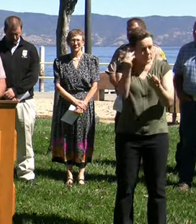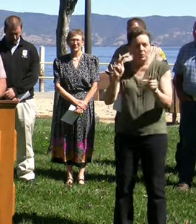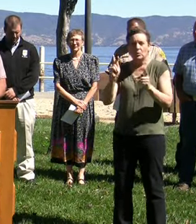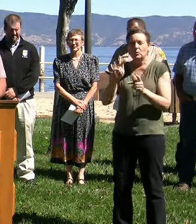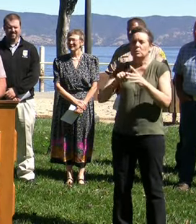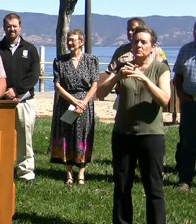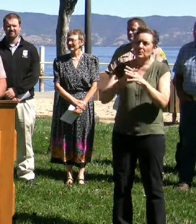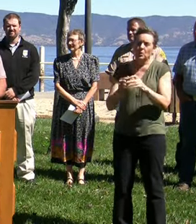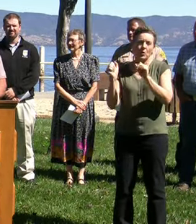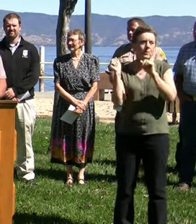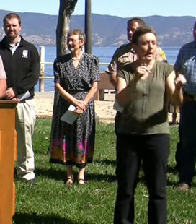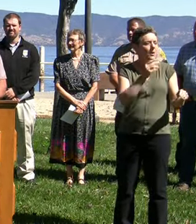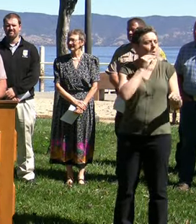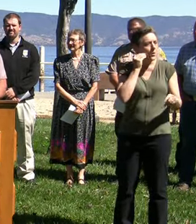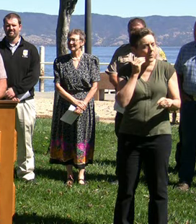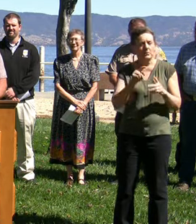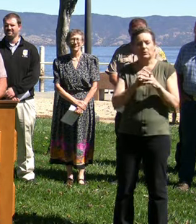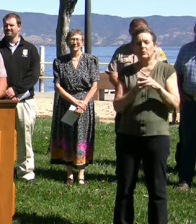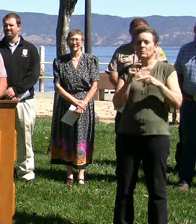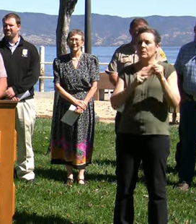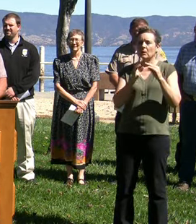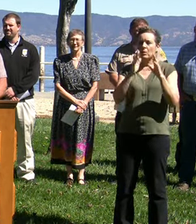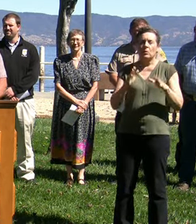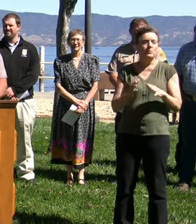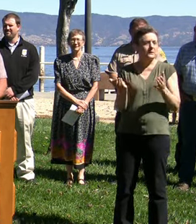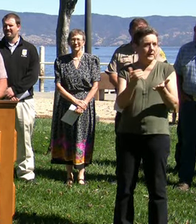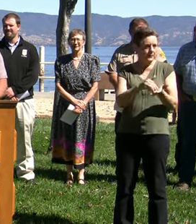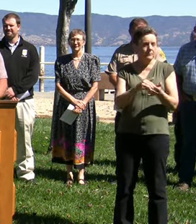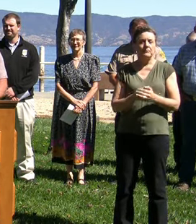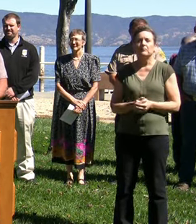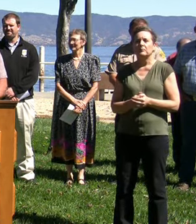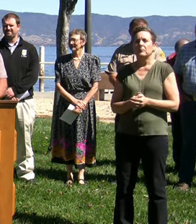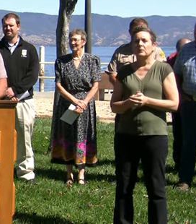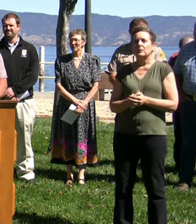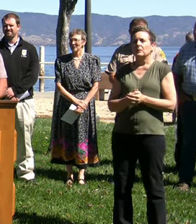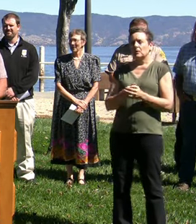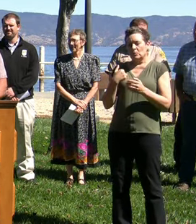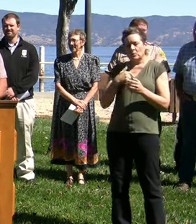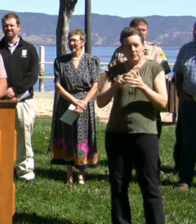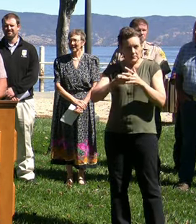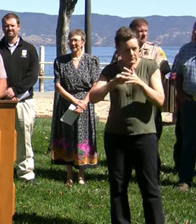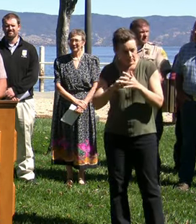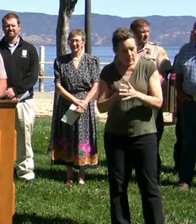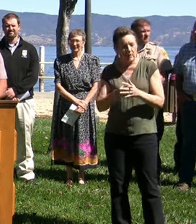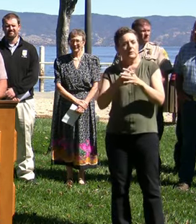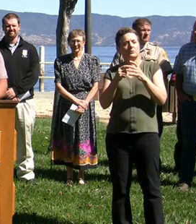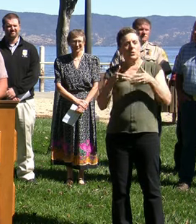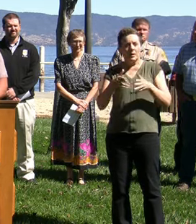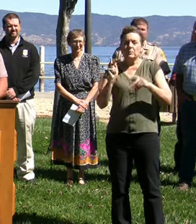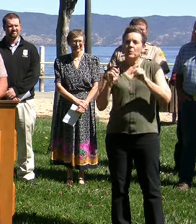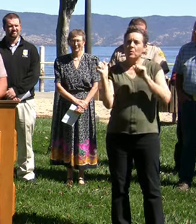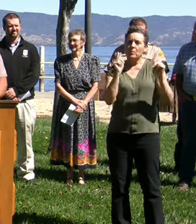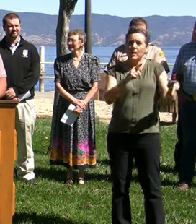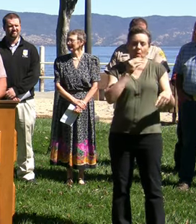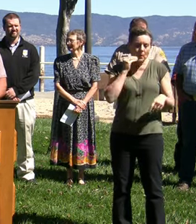the repopulation and rebuilding effort. We're moving forward on repopulation and recovery efforts, which you will hear more about